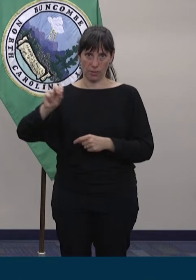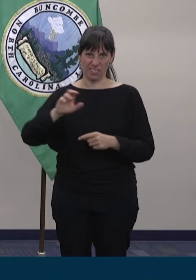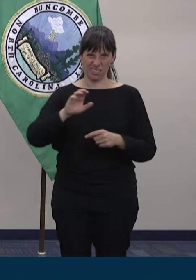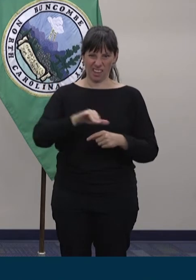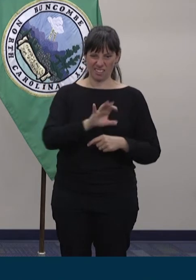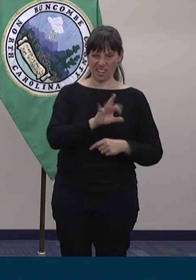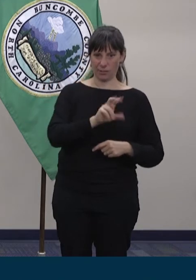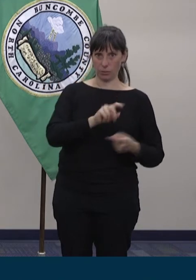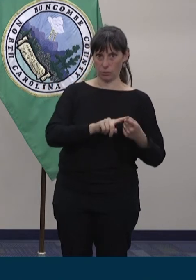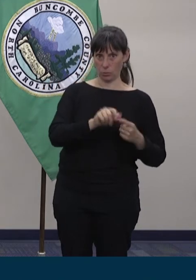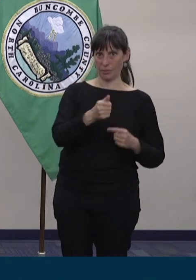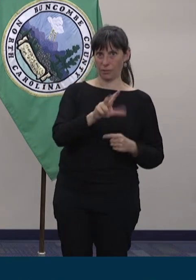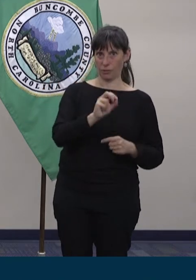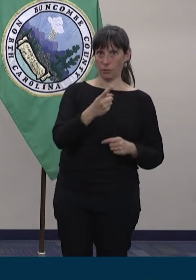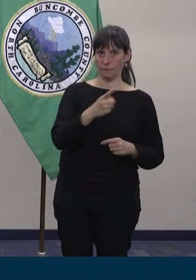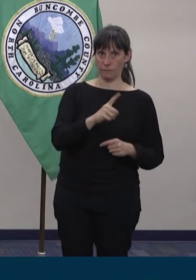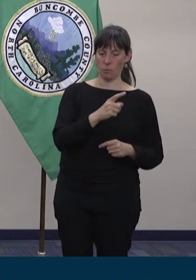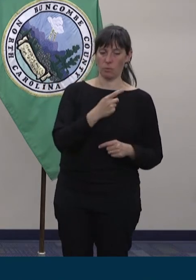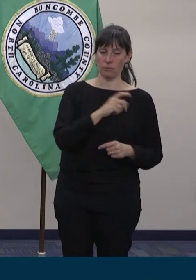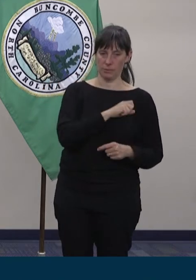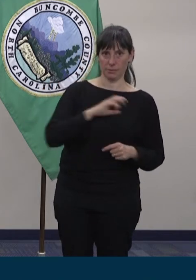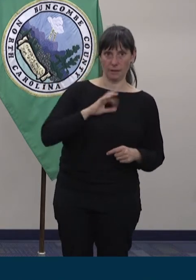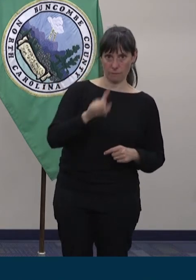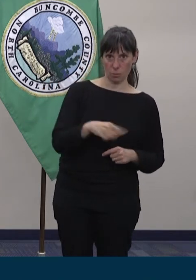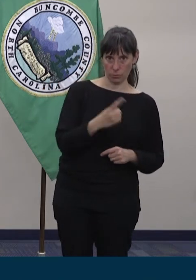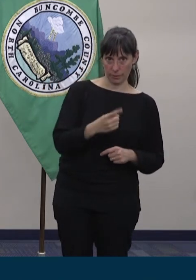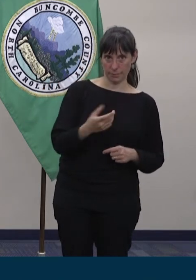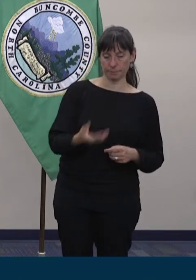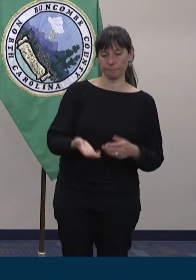And then in central Buncombe County at AB Tech,